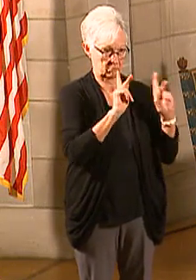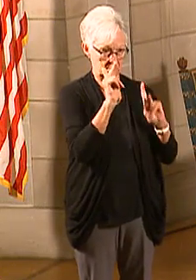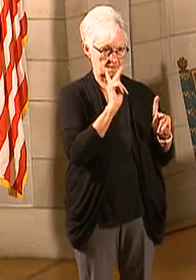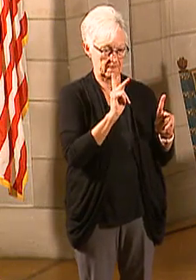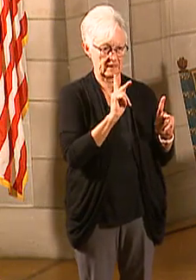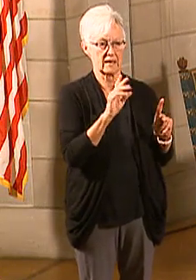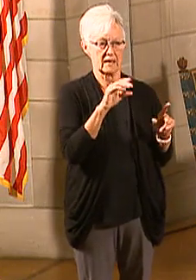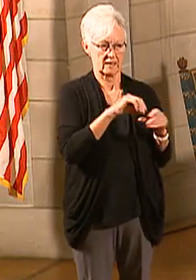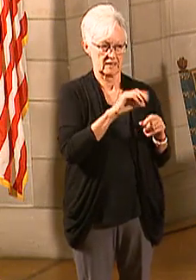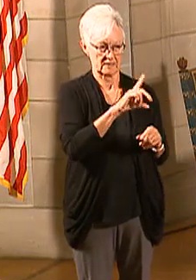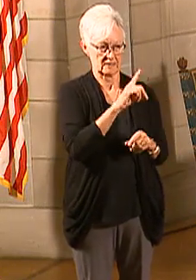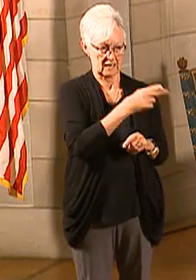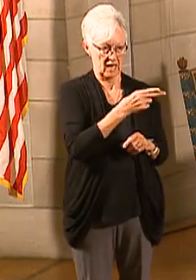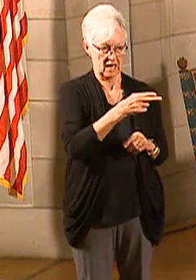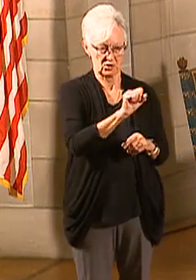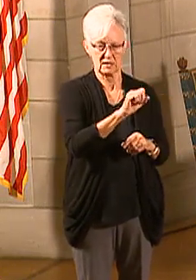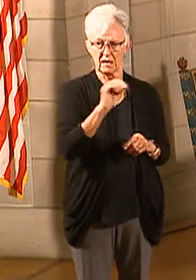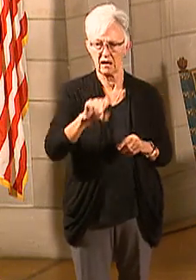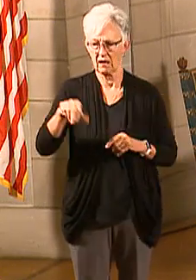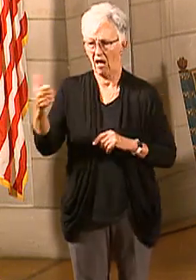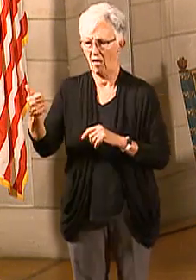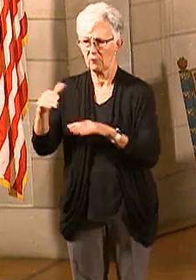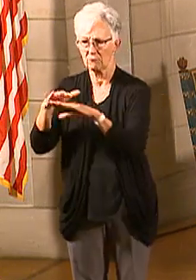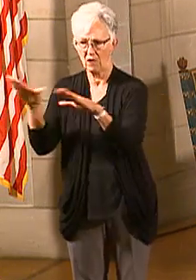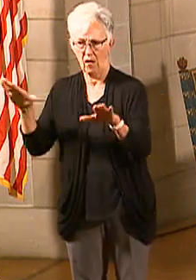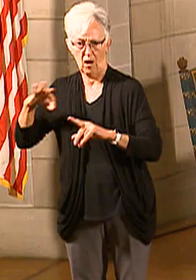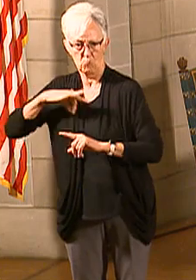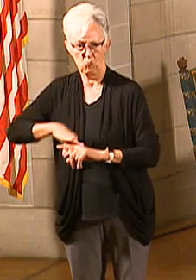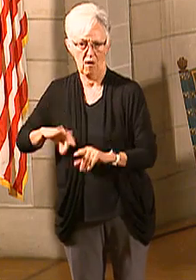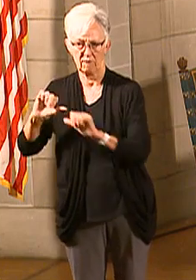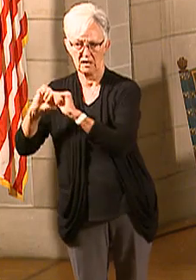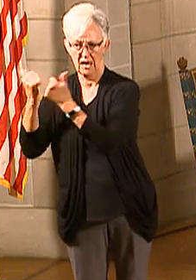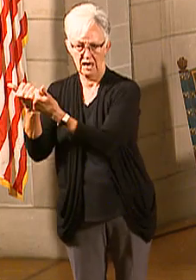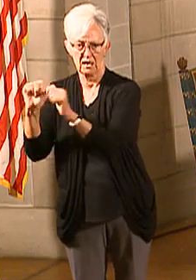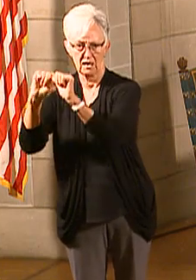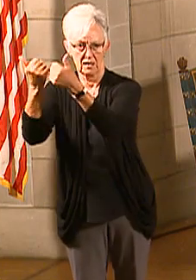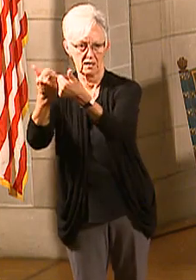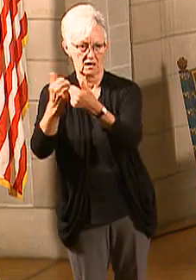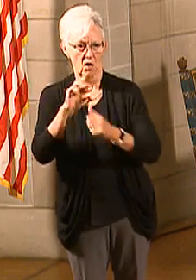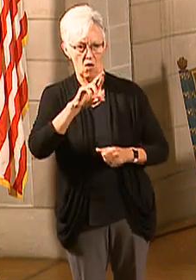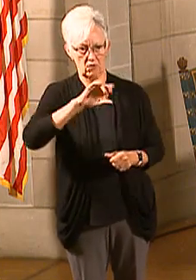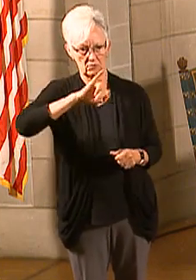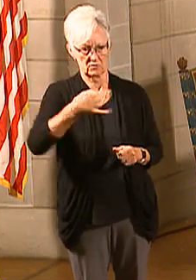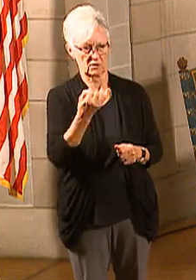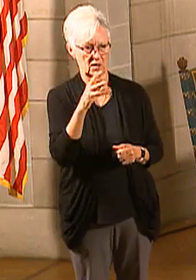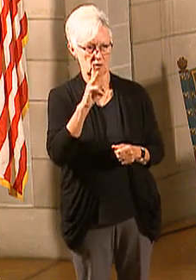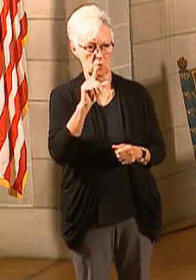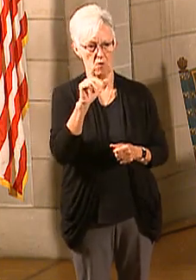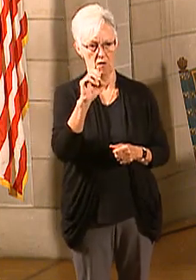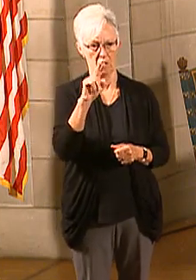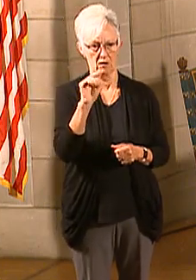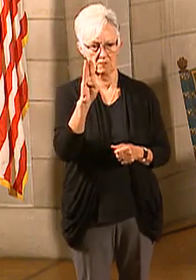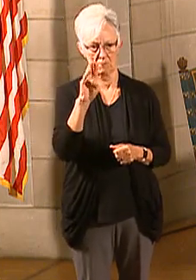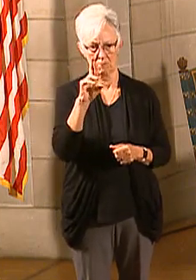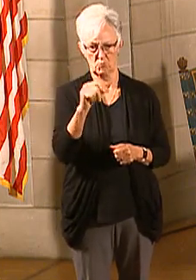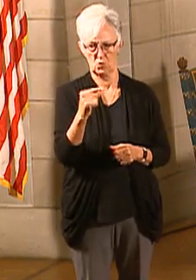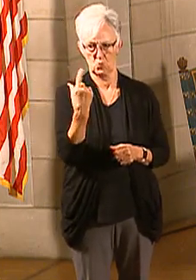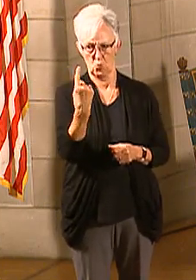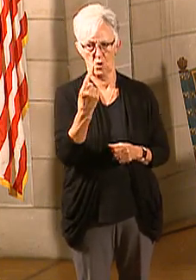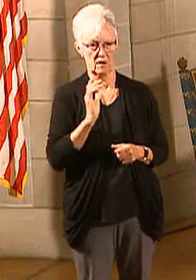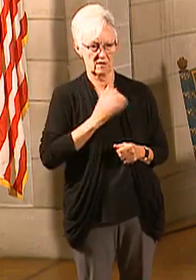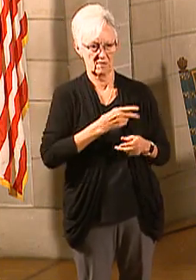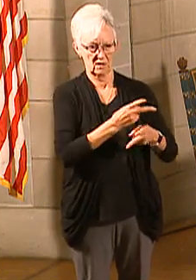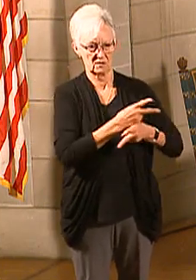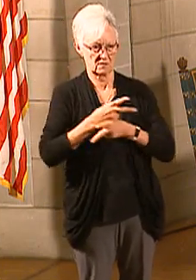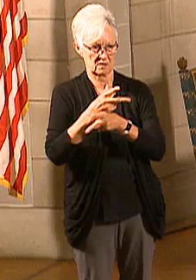and nonprofits. Today, we have some of our teammates with us, RJ Wallenberg, who is one of our supervisors, Kayla Drummond